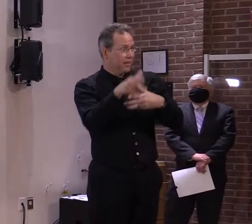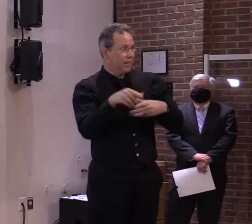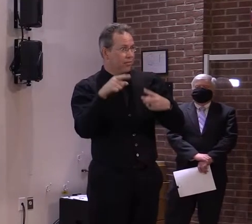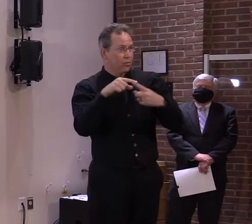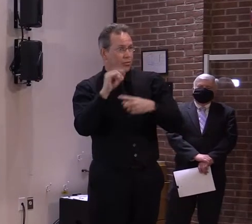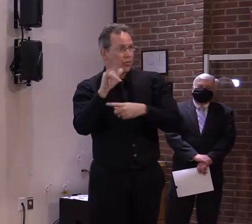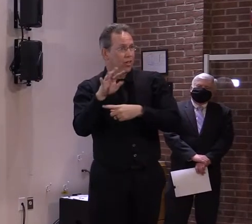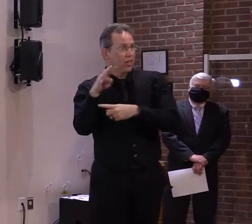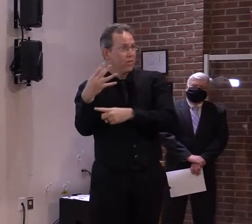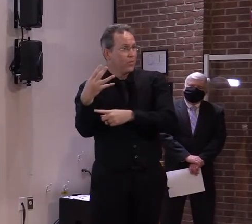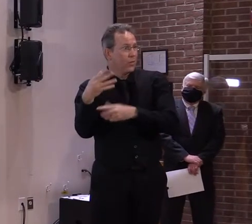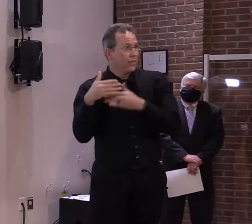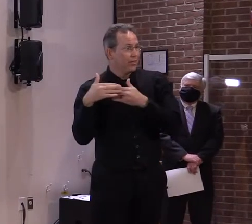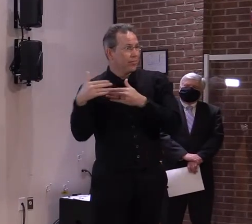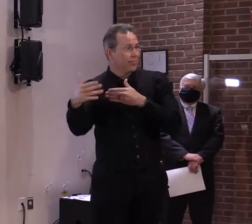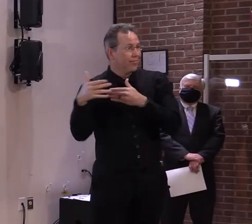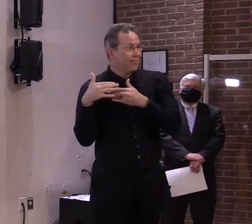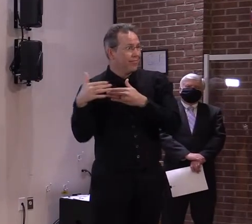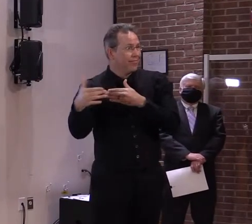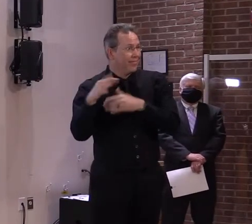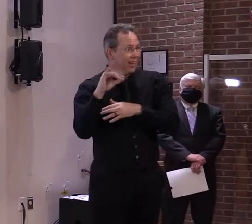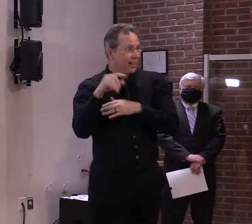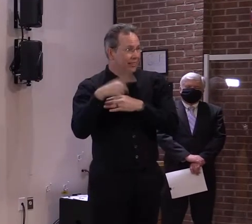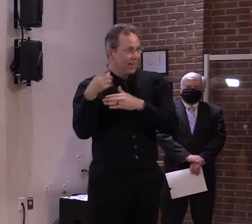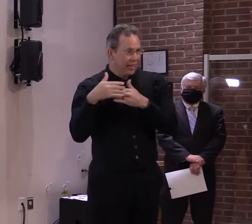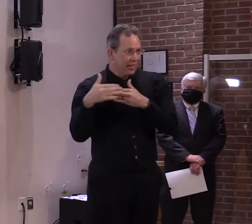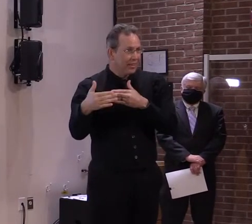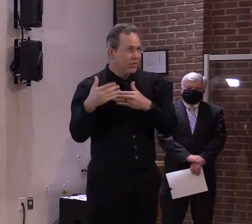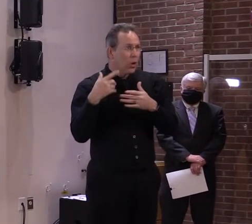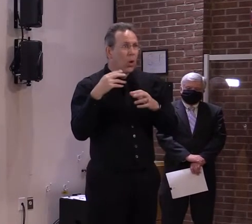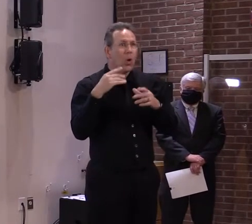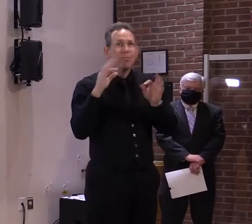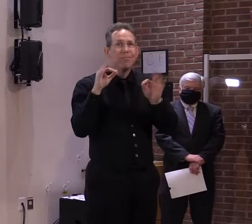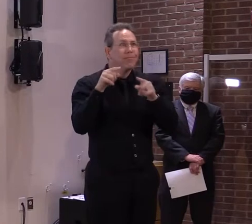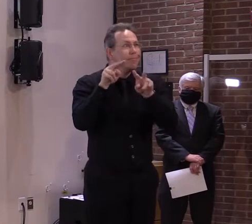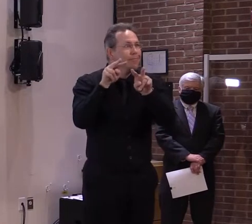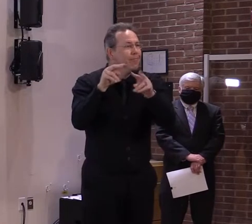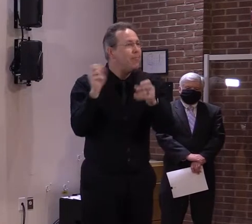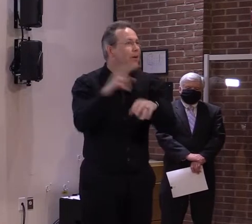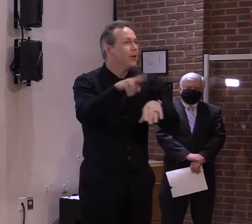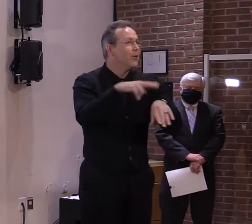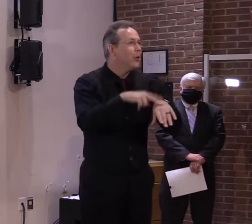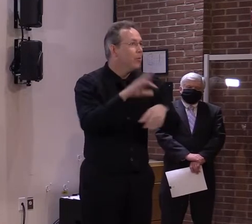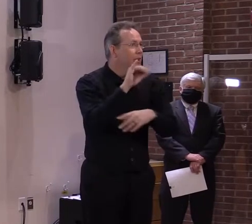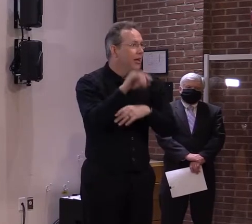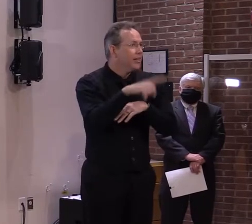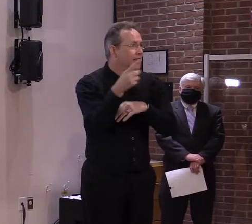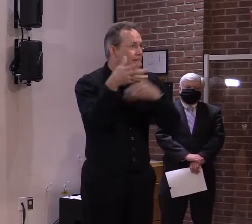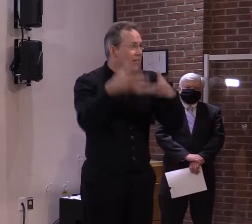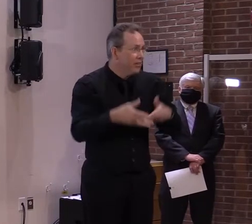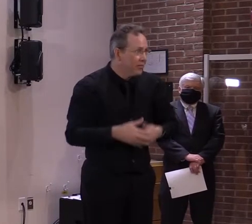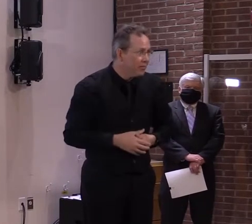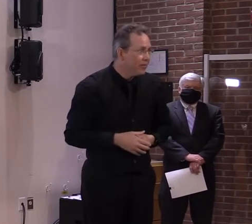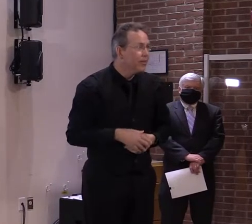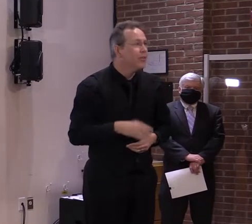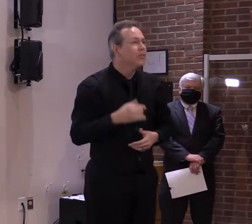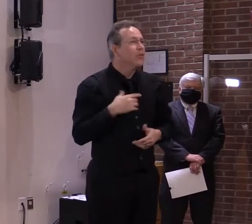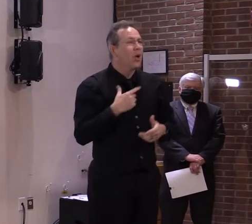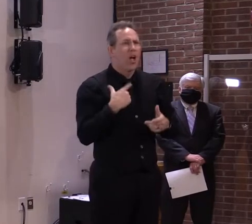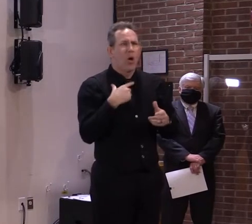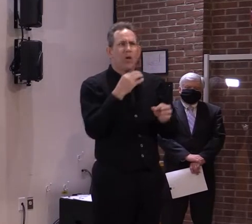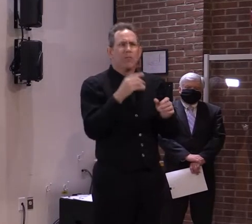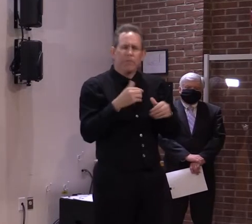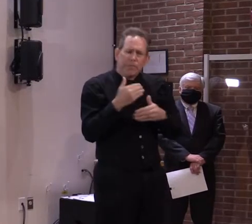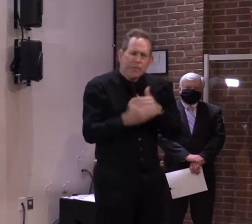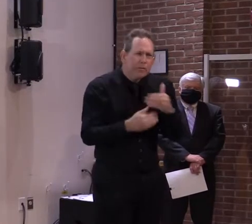back to normal. As I thought about this final push, our state's motto, freedom